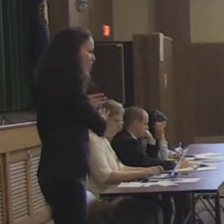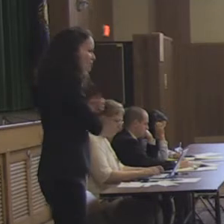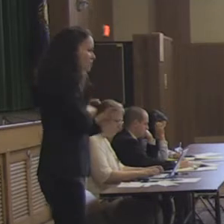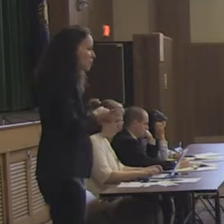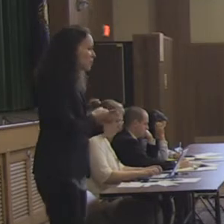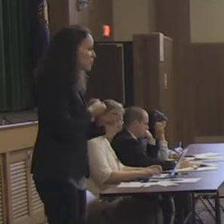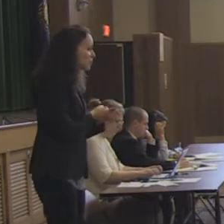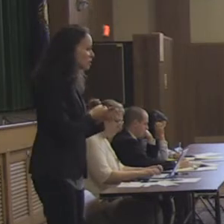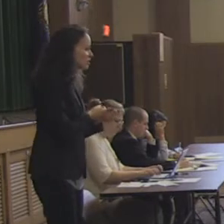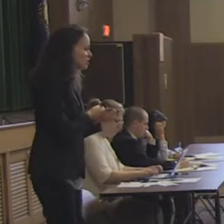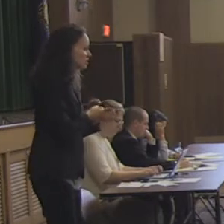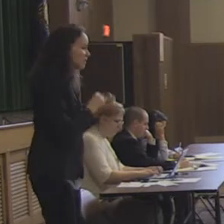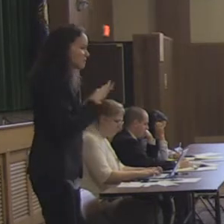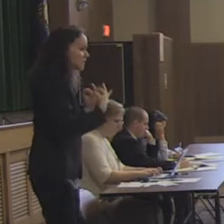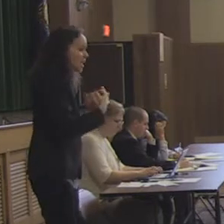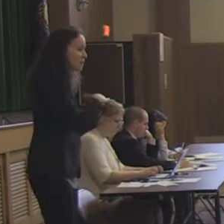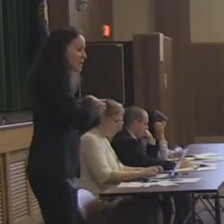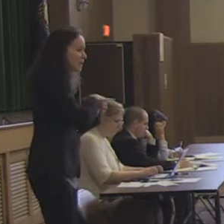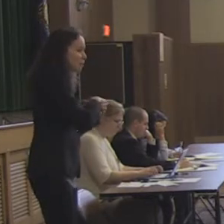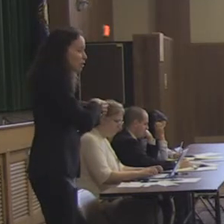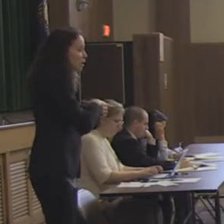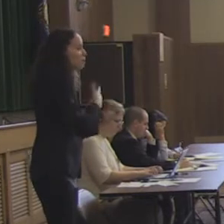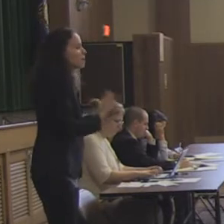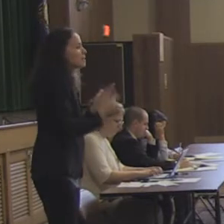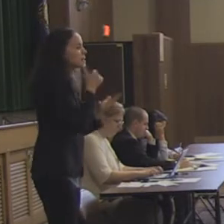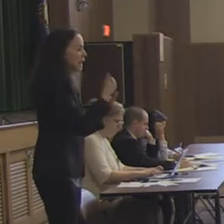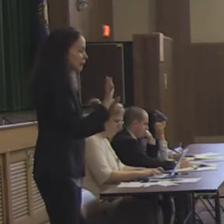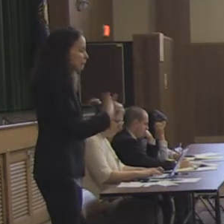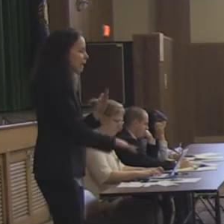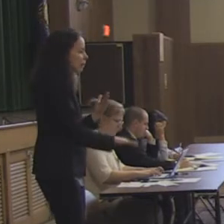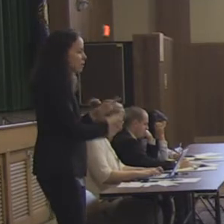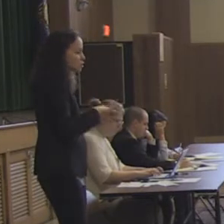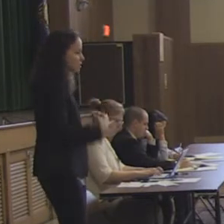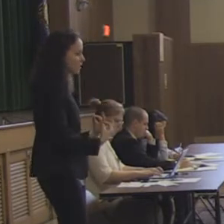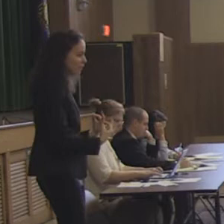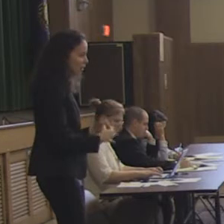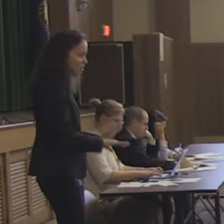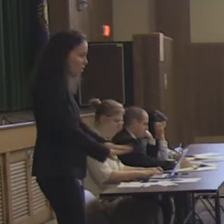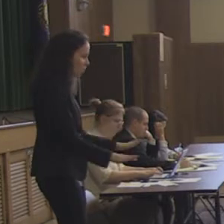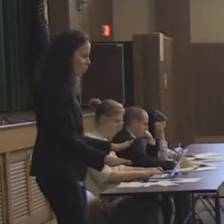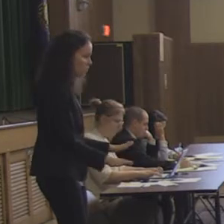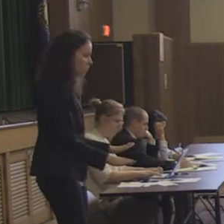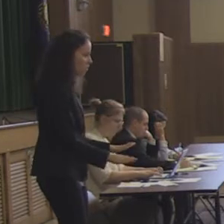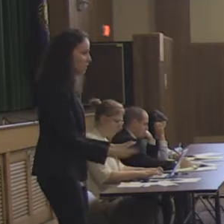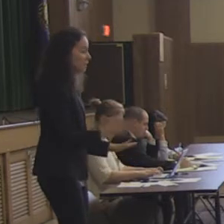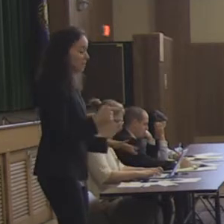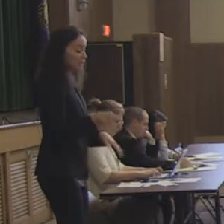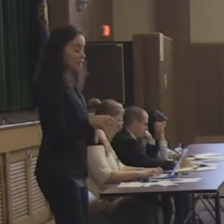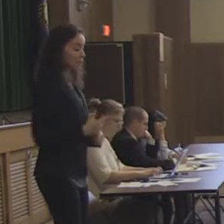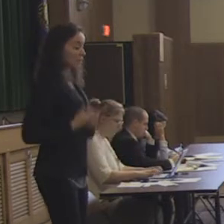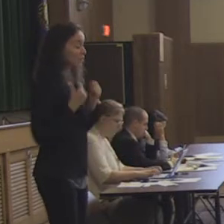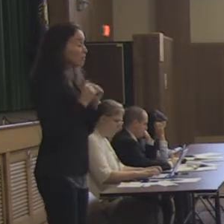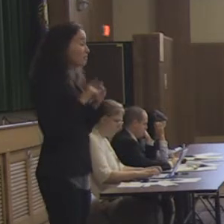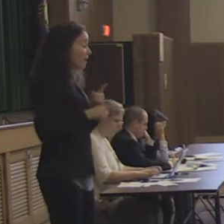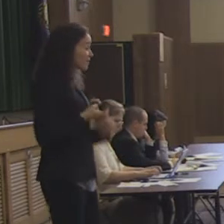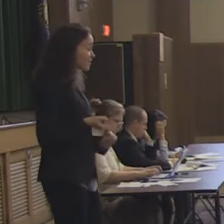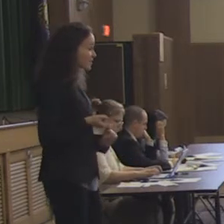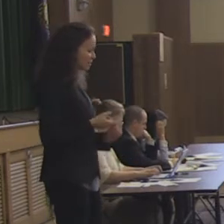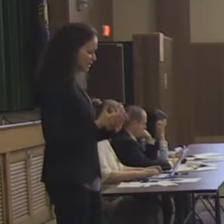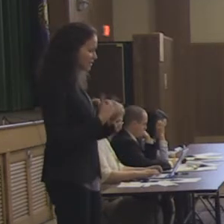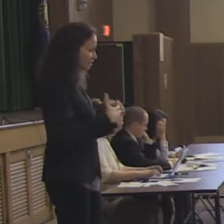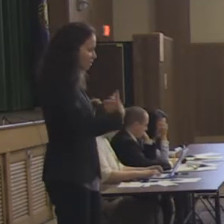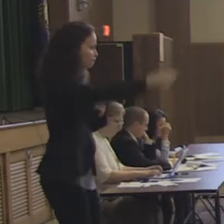not even a part of the biological family. Sometimes they've been living with friends.